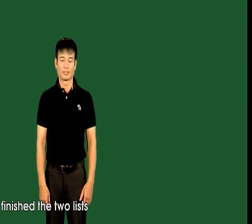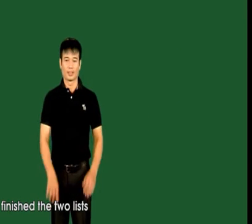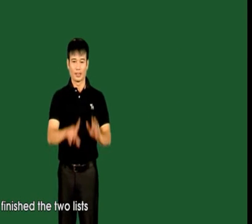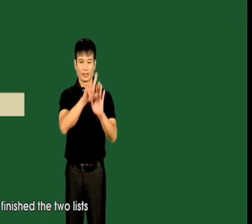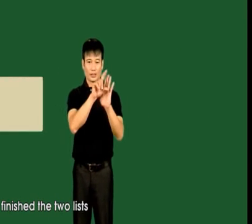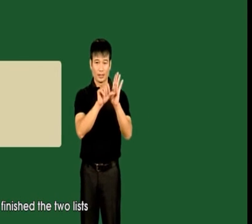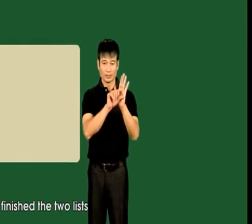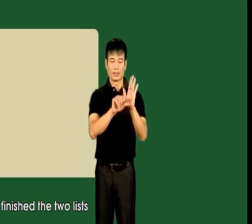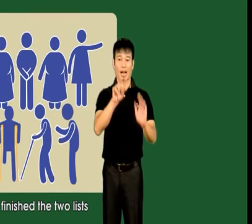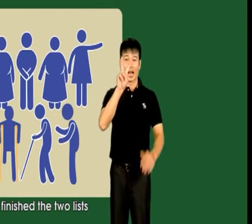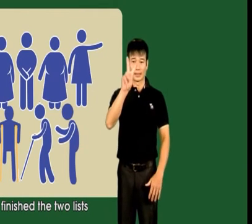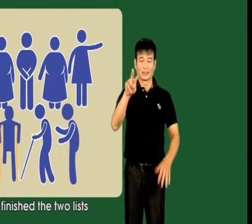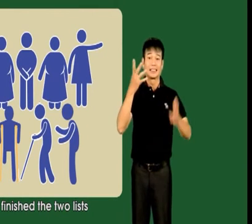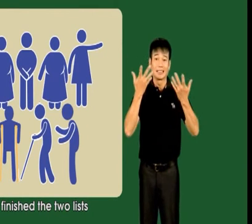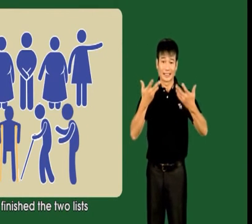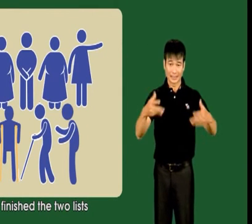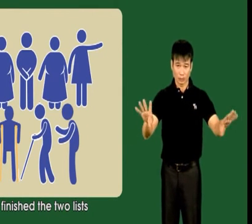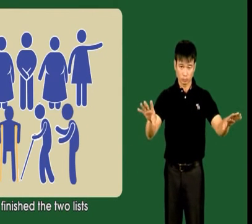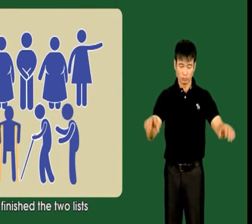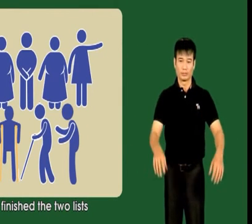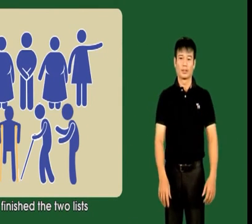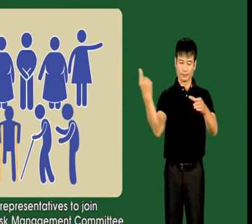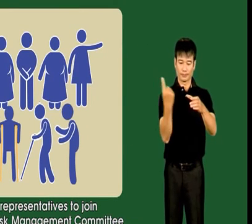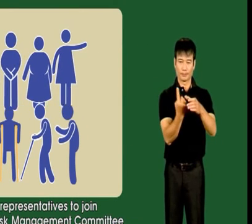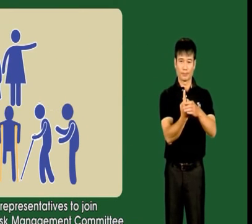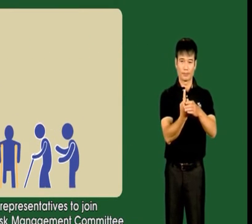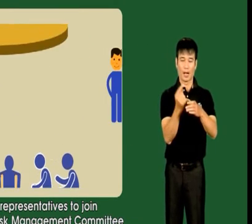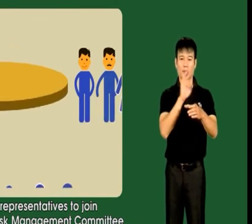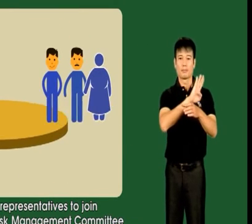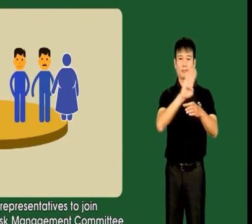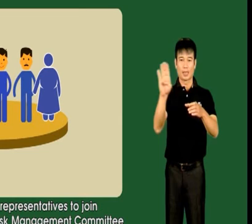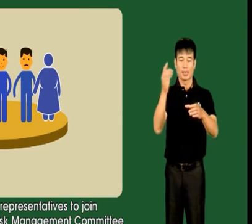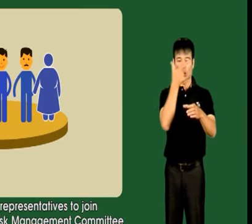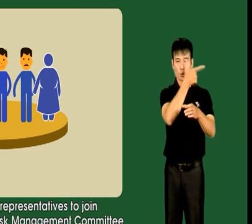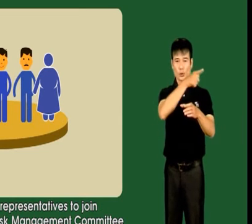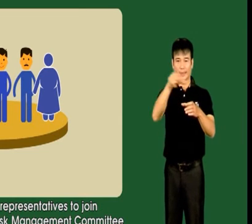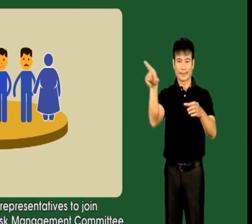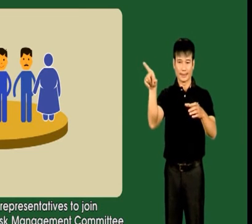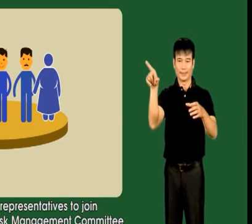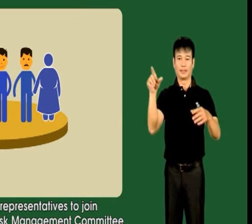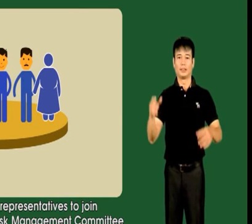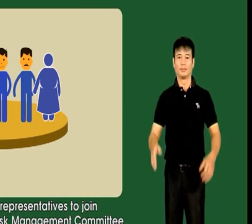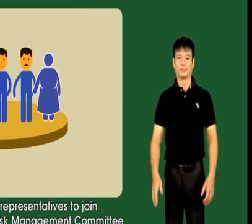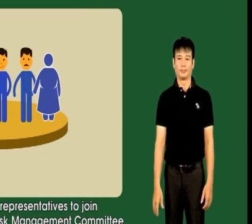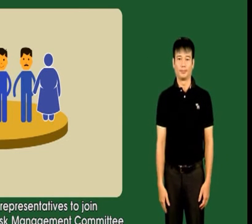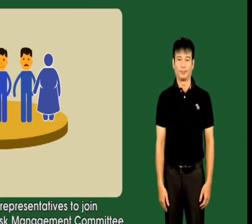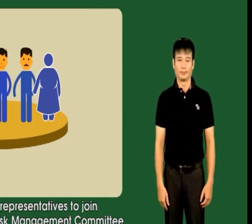Once we have finished the two lists, we will choose representatives to join the Village Disaster Risk Management